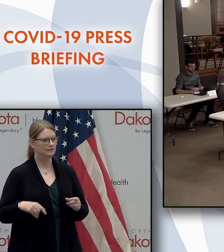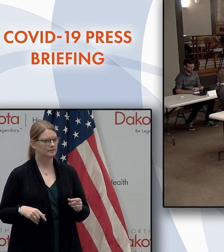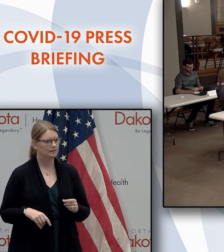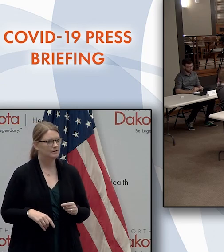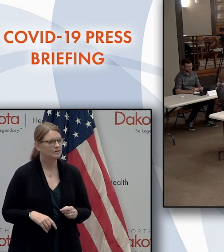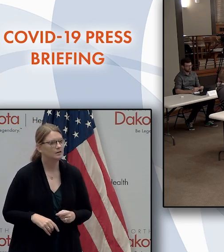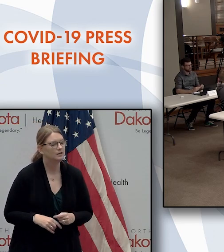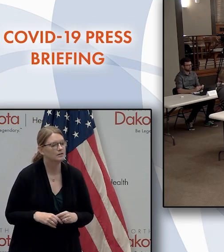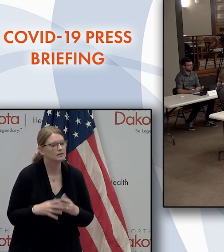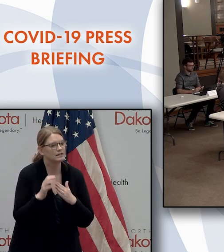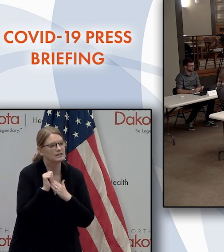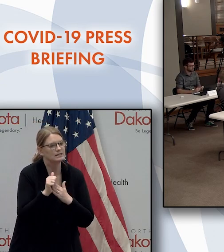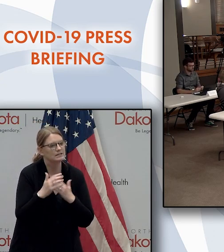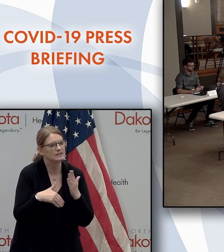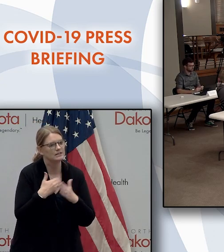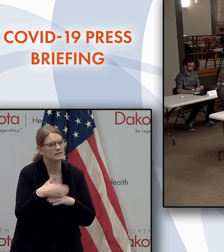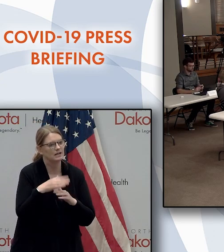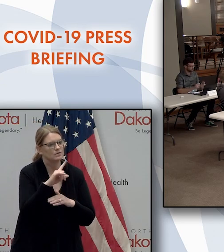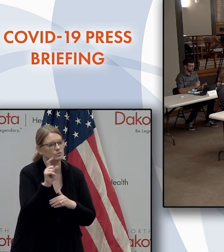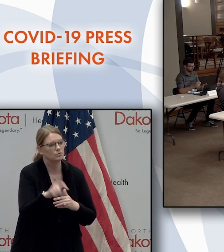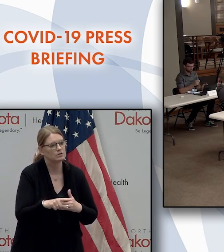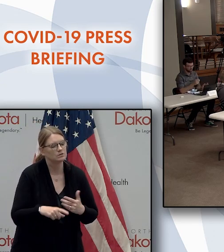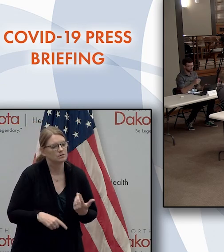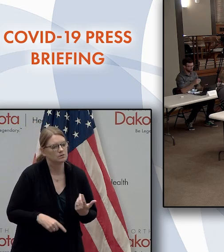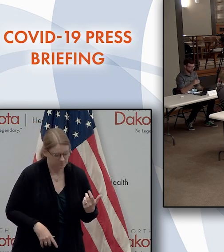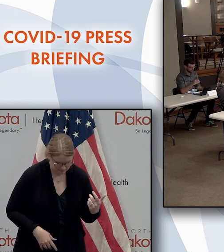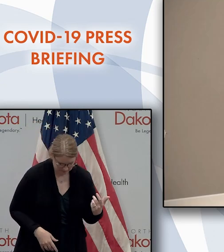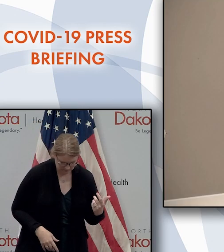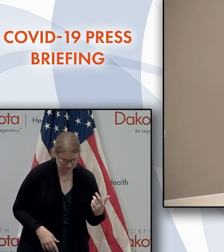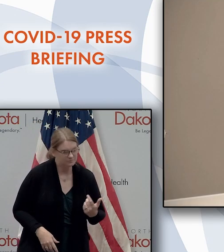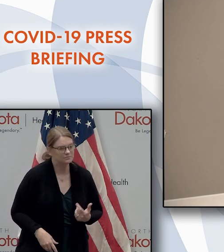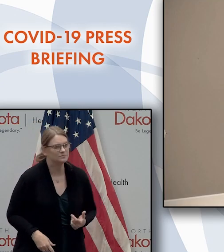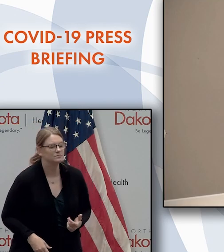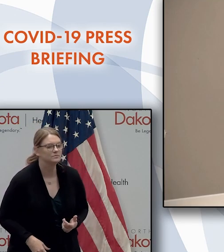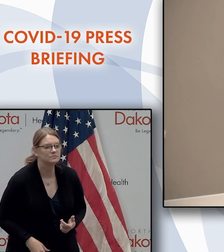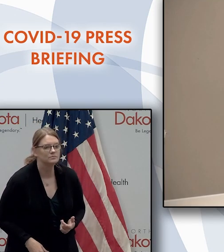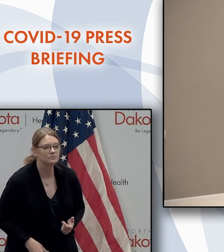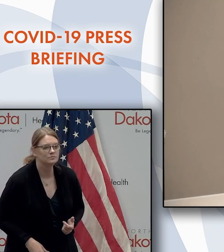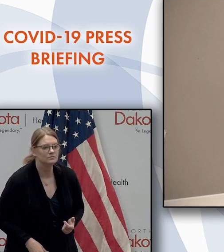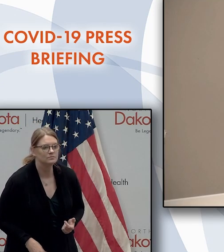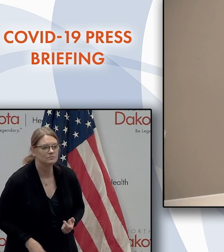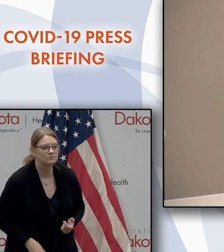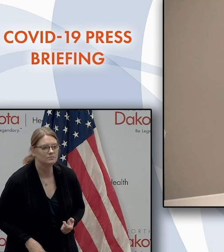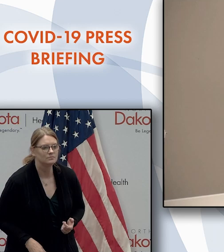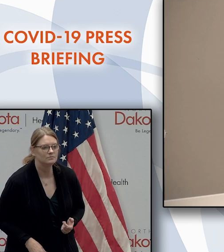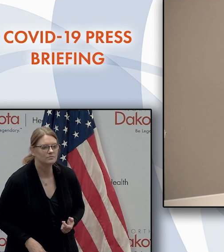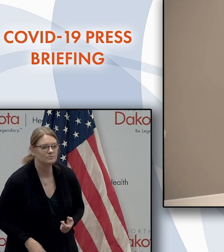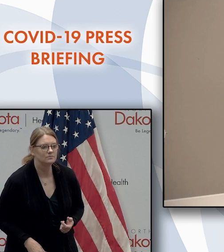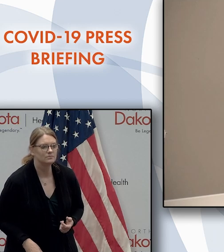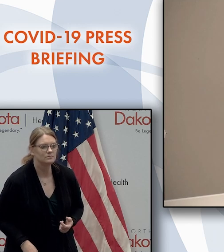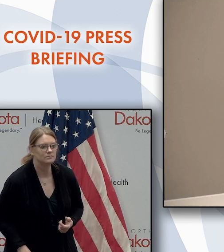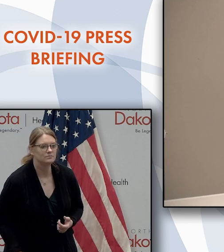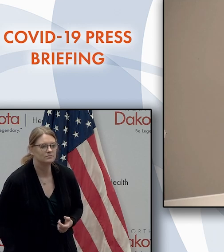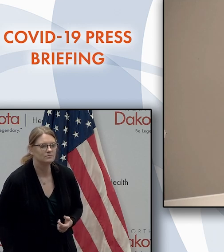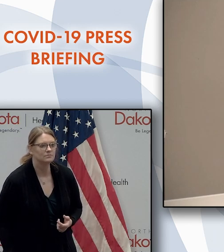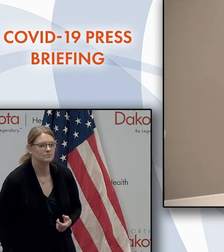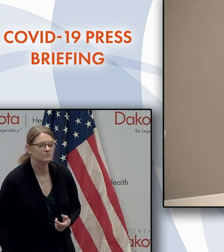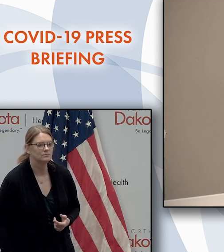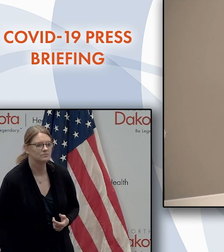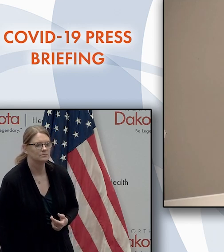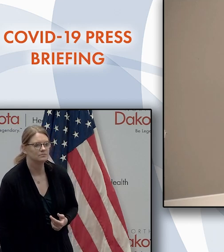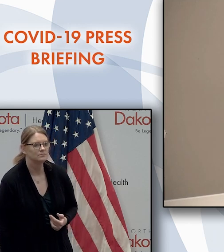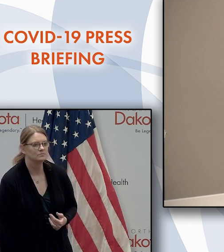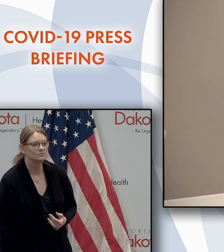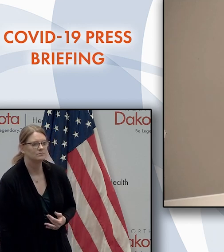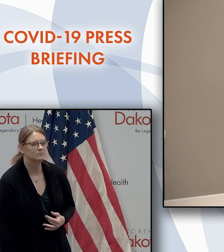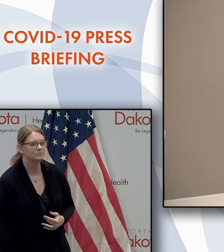feeds into my next question. Is there a mechanism by which you can order a school to shut down if